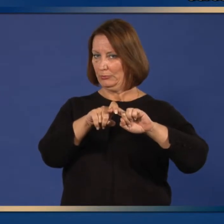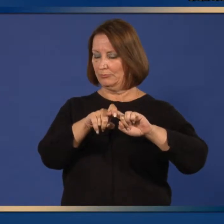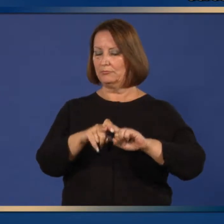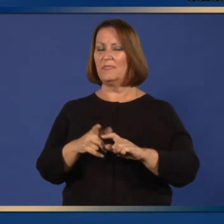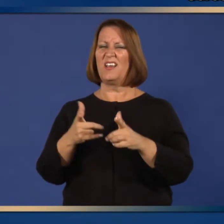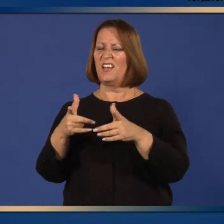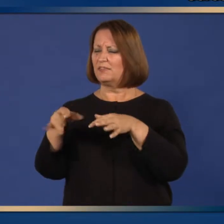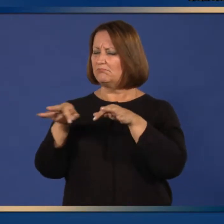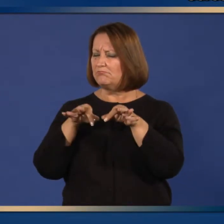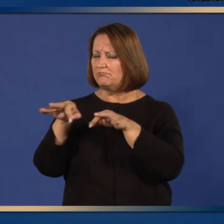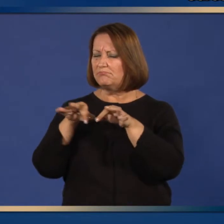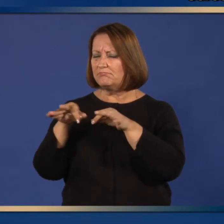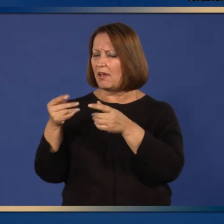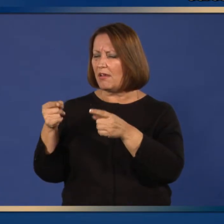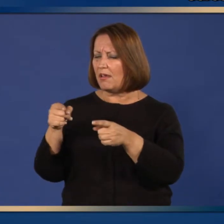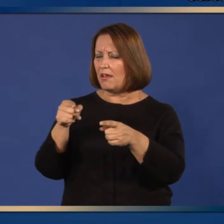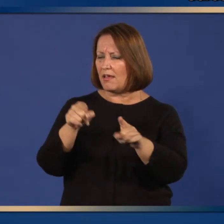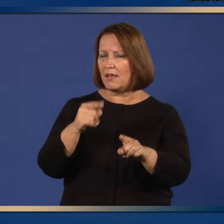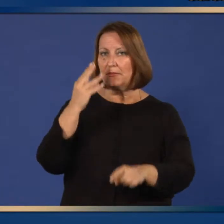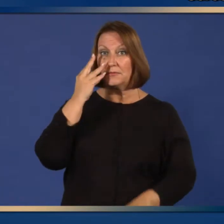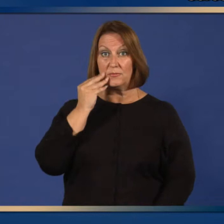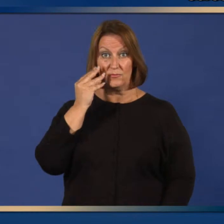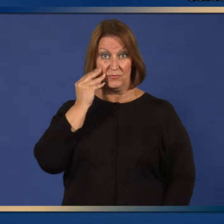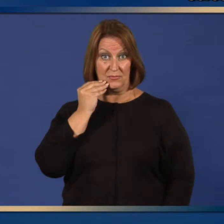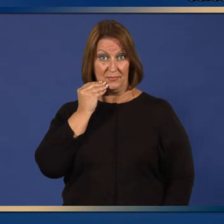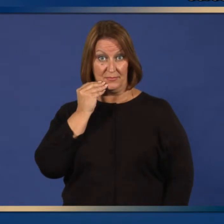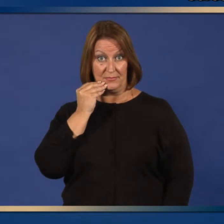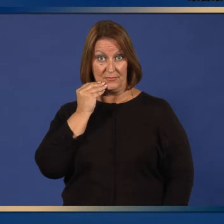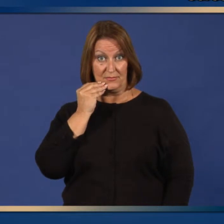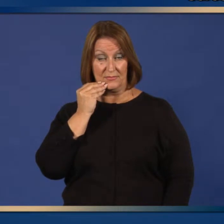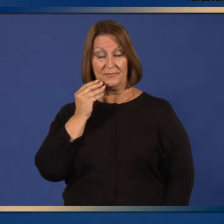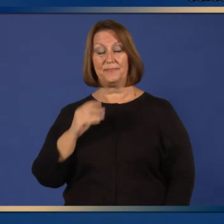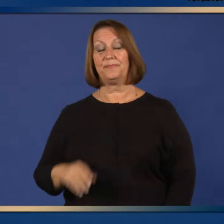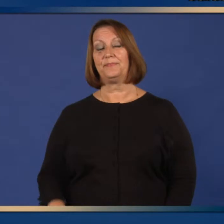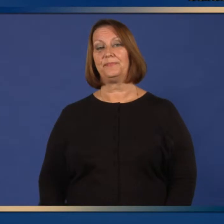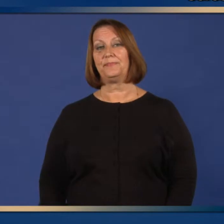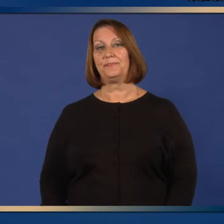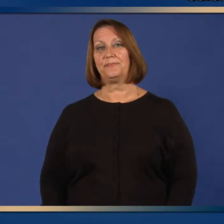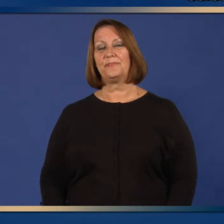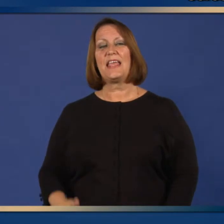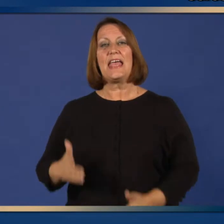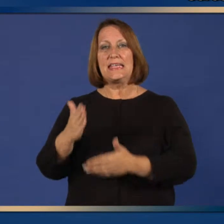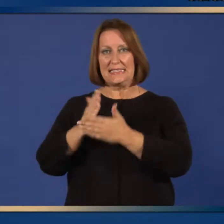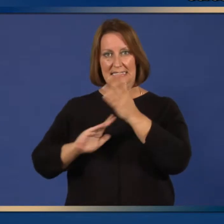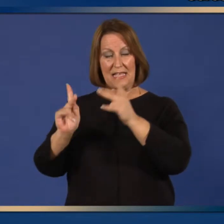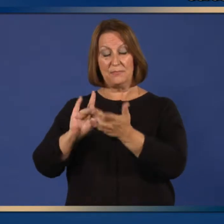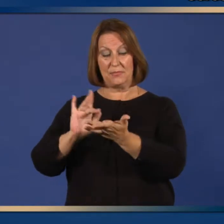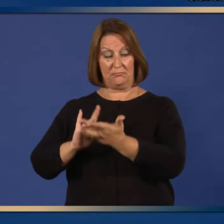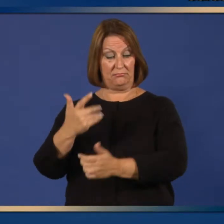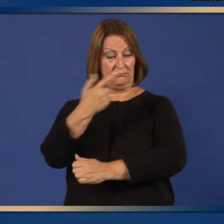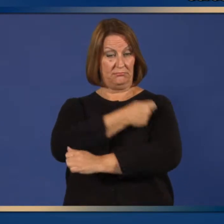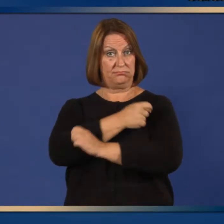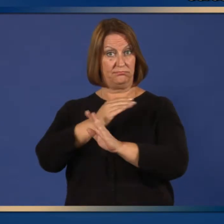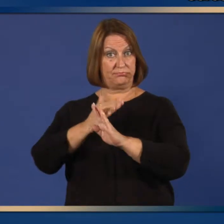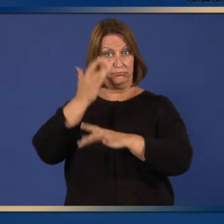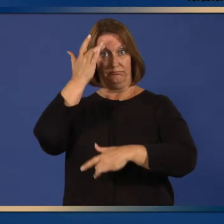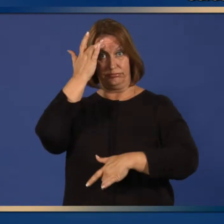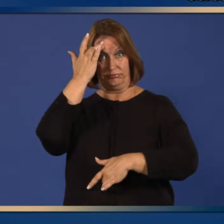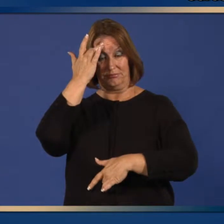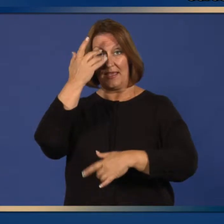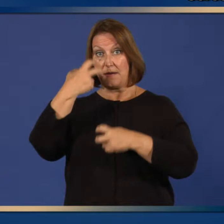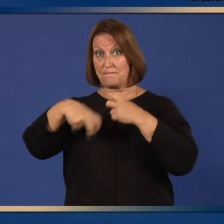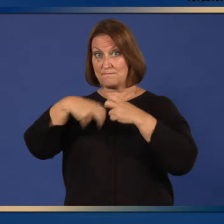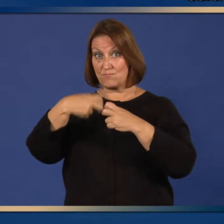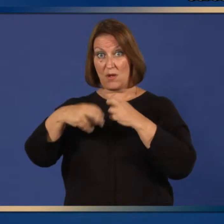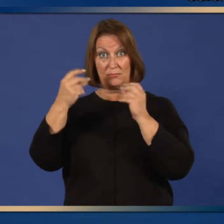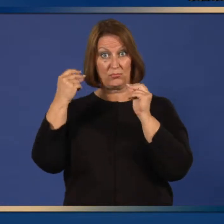be asked to describe their symptoms. Immediate, presumably allergic reactions are